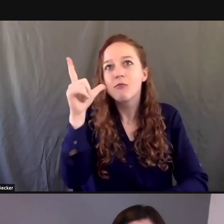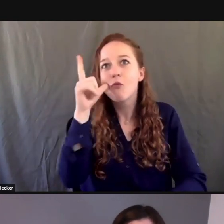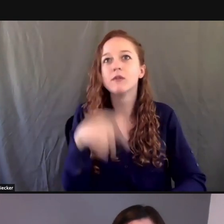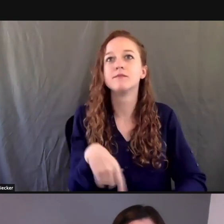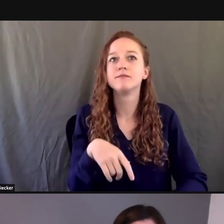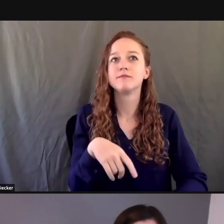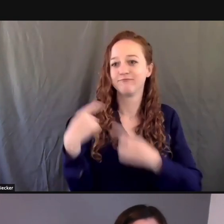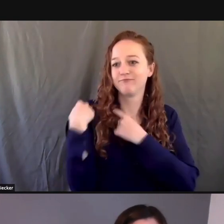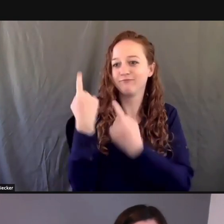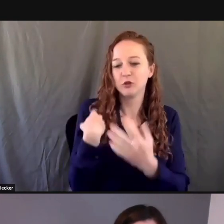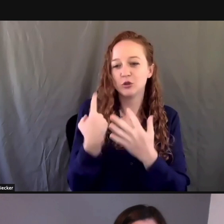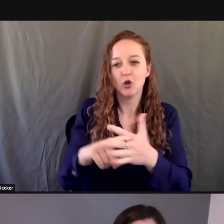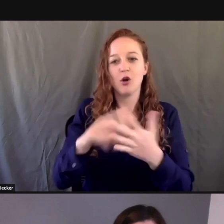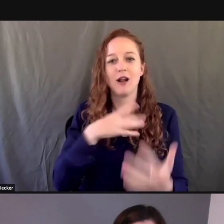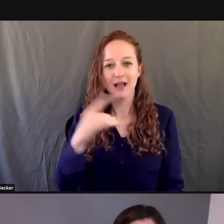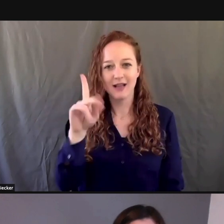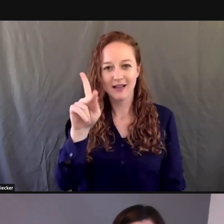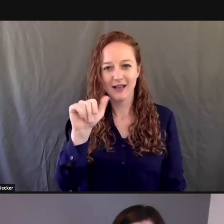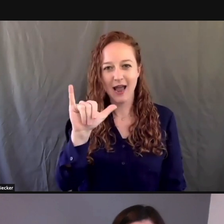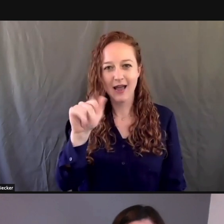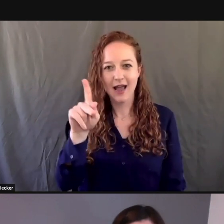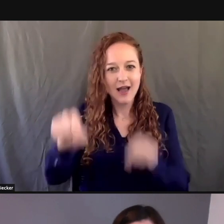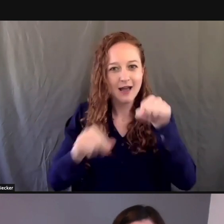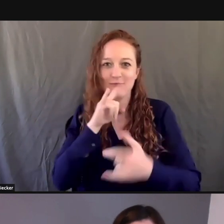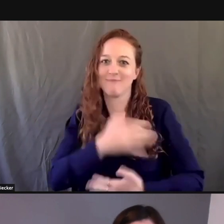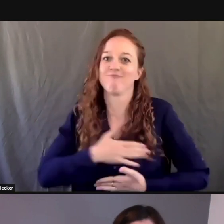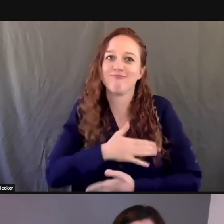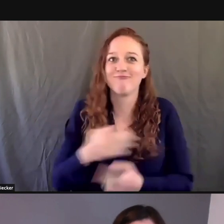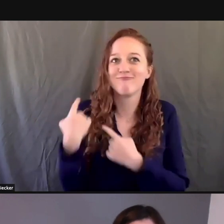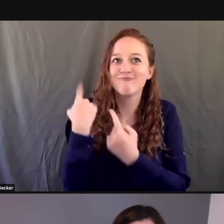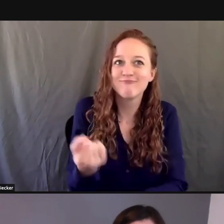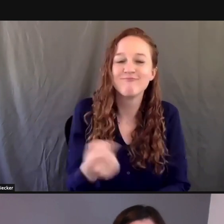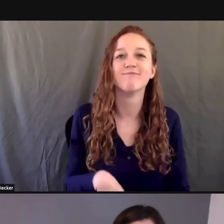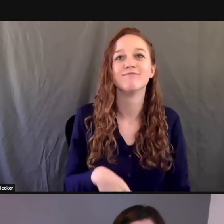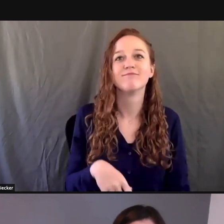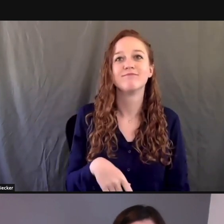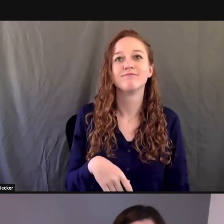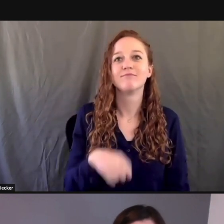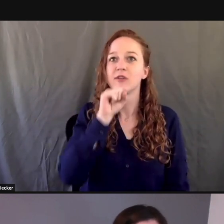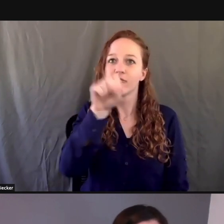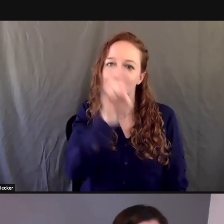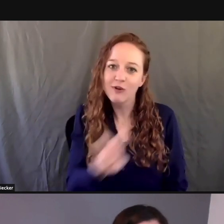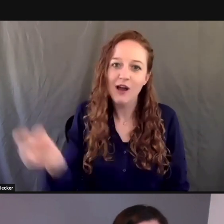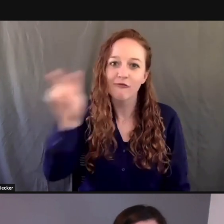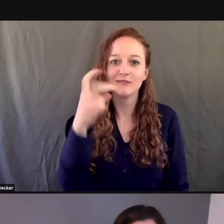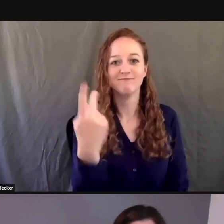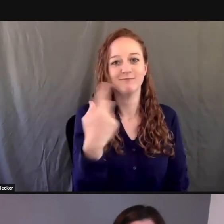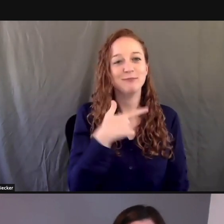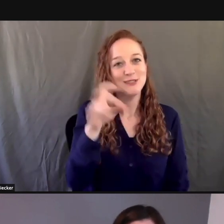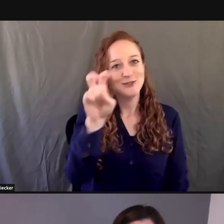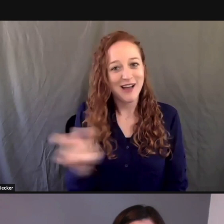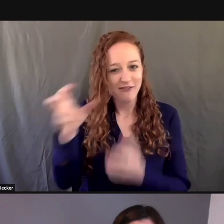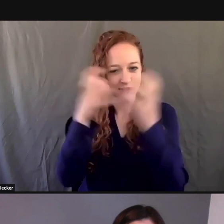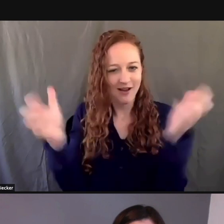And now I am a postdoc with the University of California, Santa Barbara.